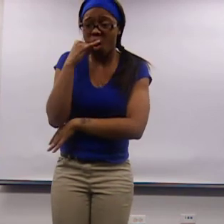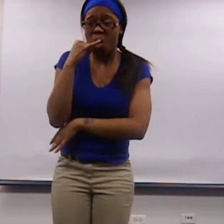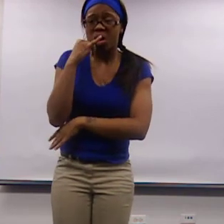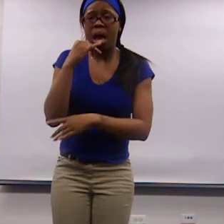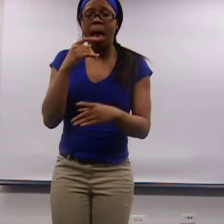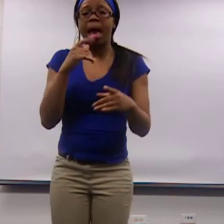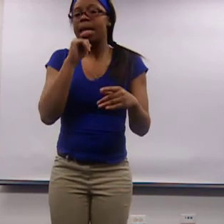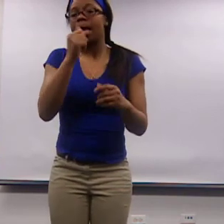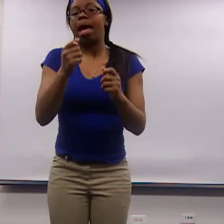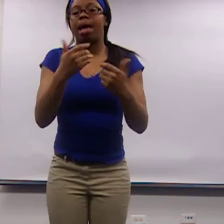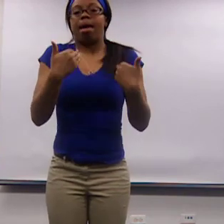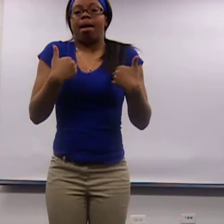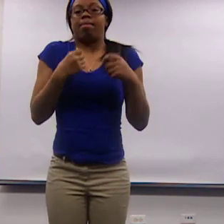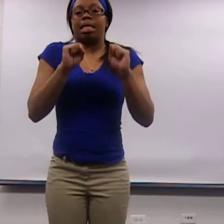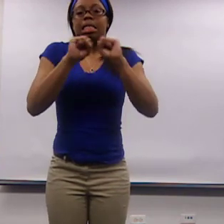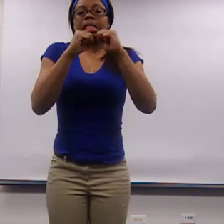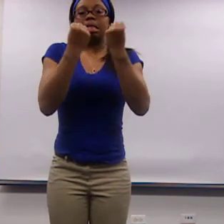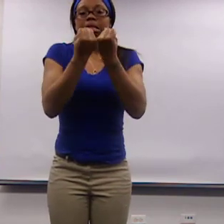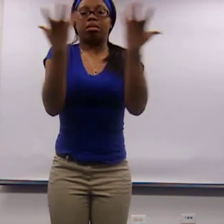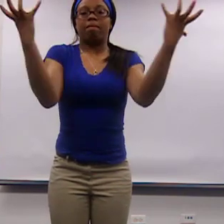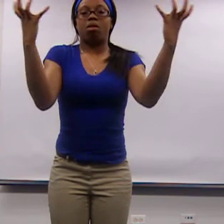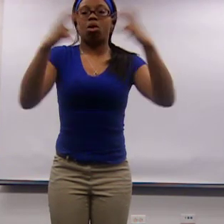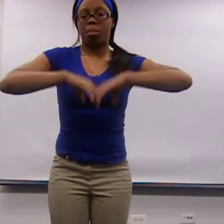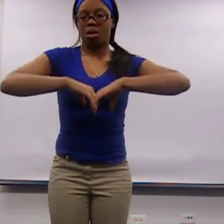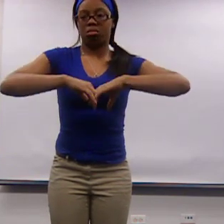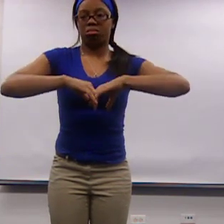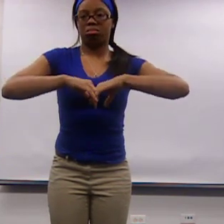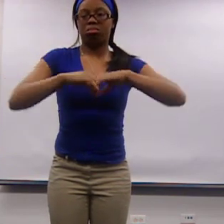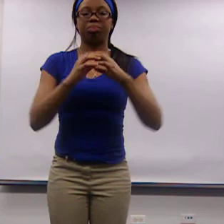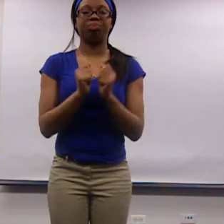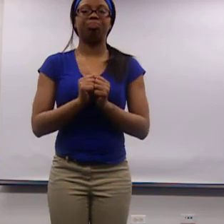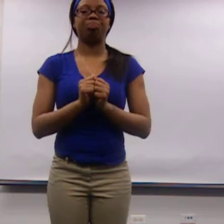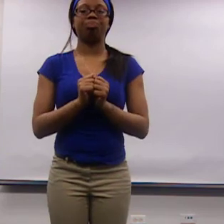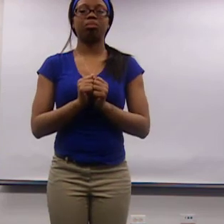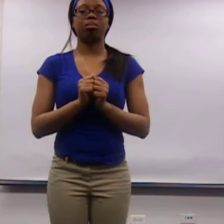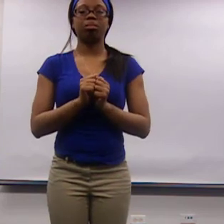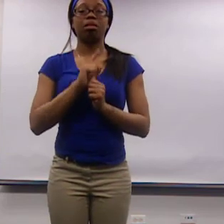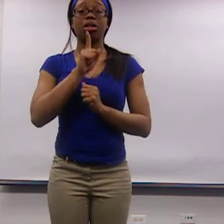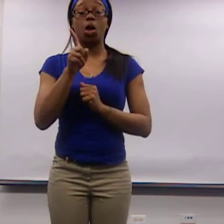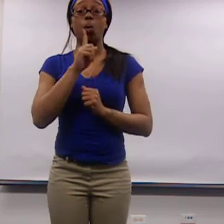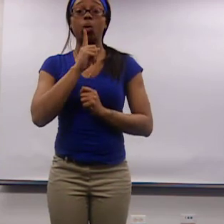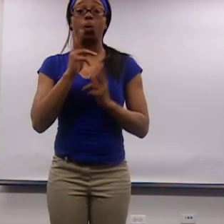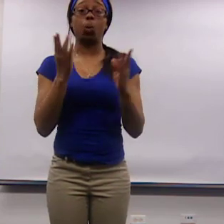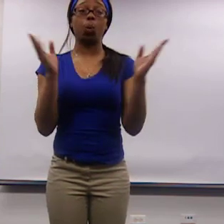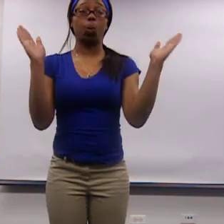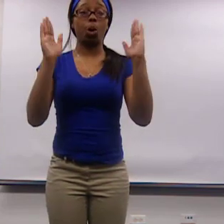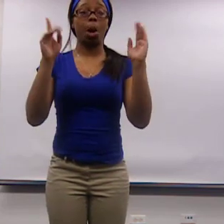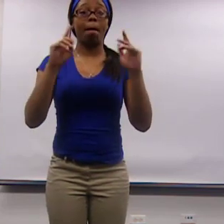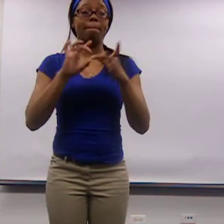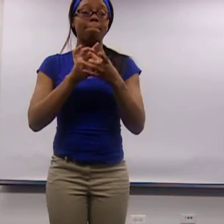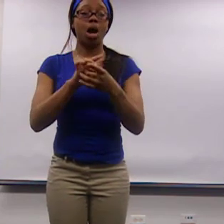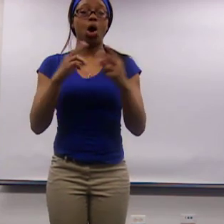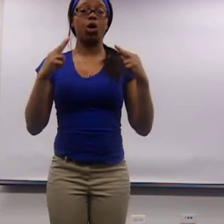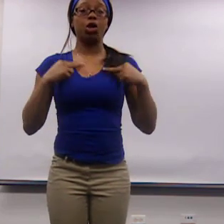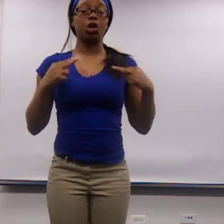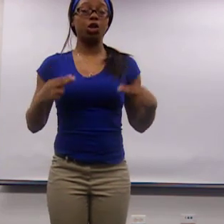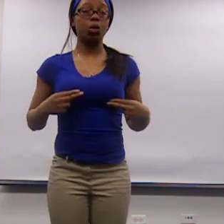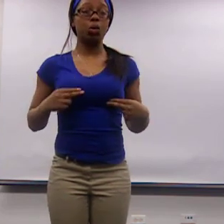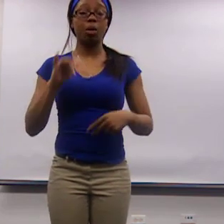apart. They worry about human error. For example, there was a group